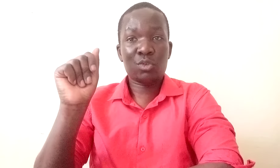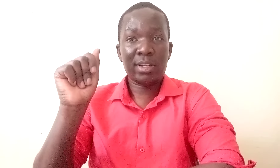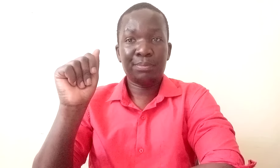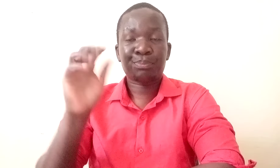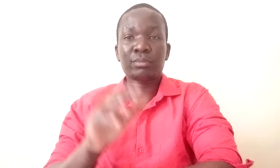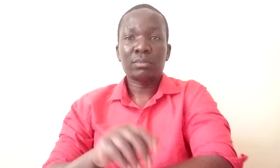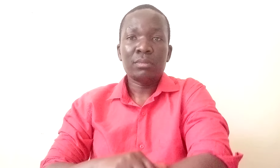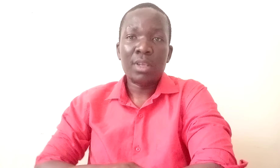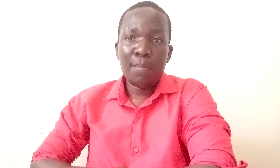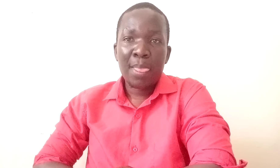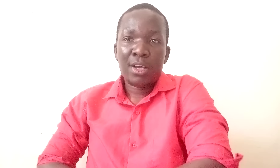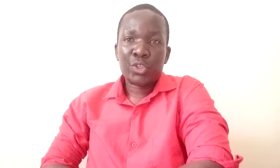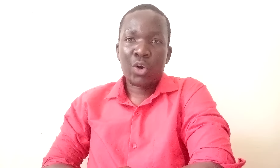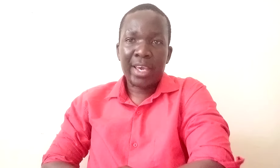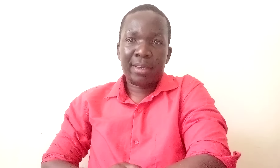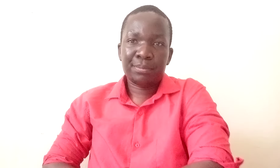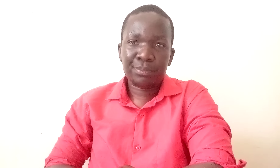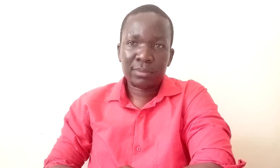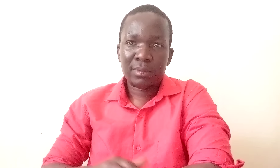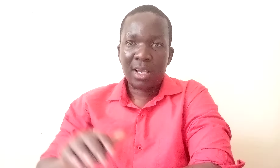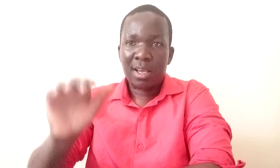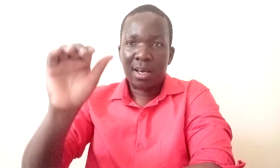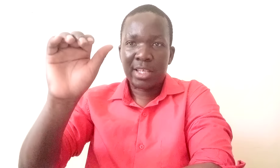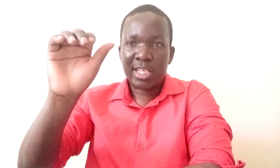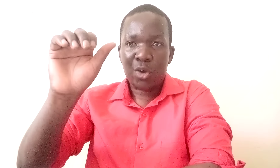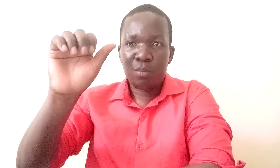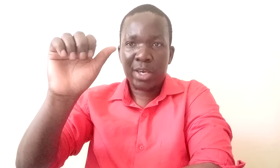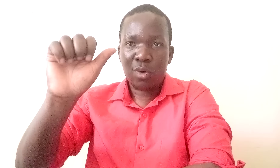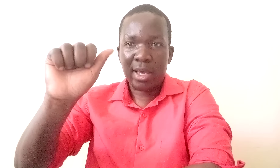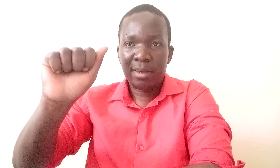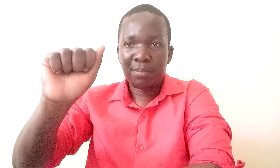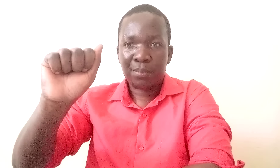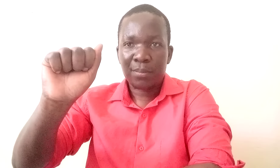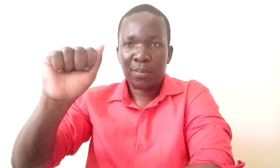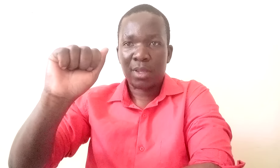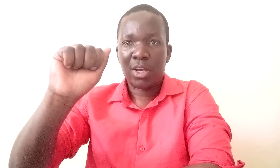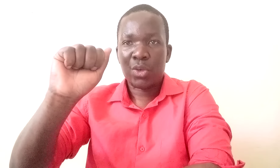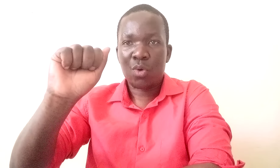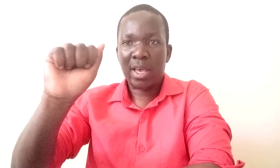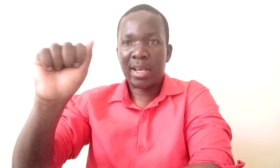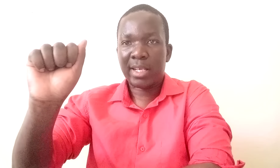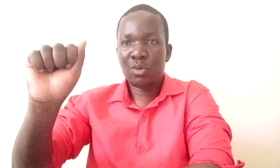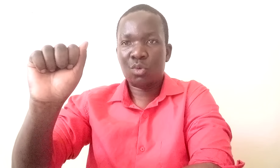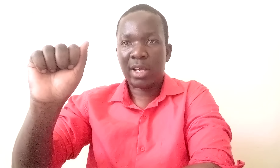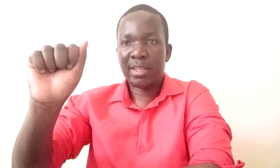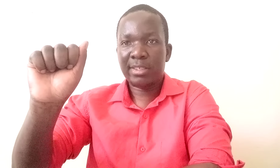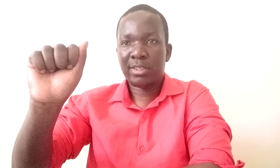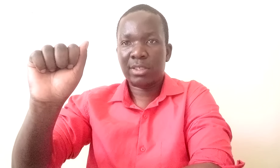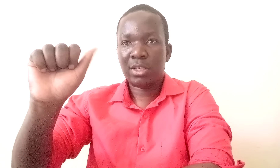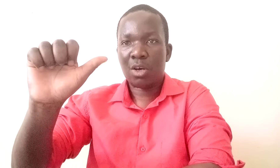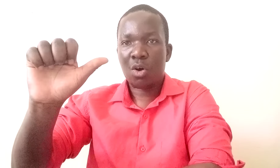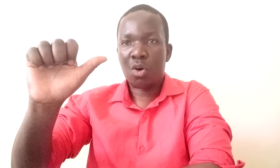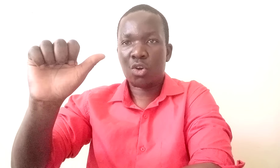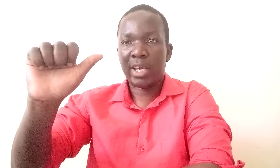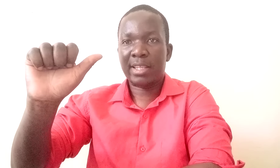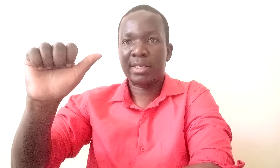one. So A, this is how you make your A. Your A can look like this or like this.